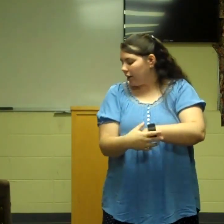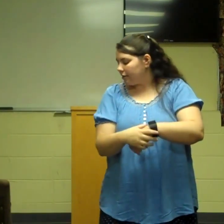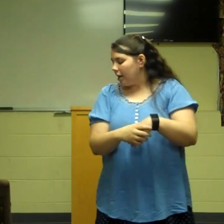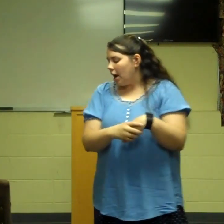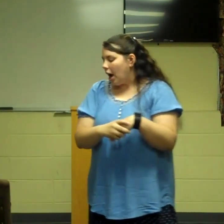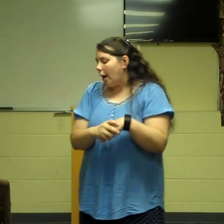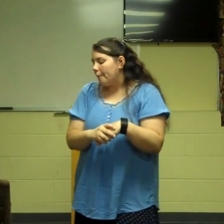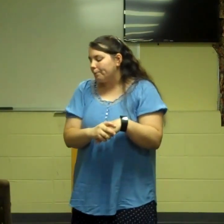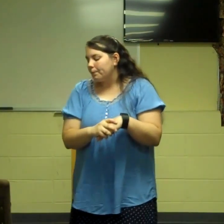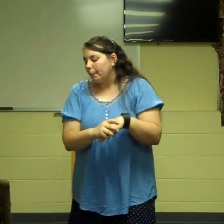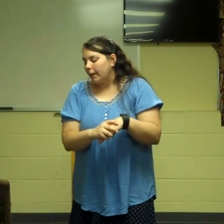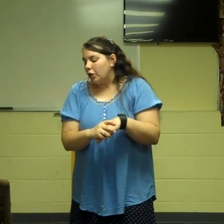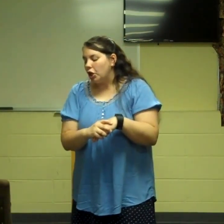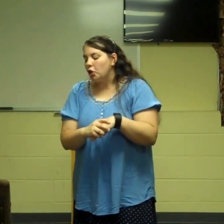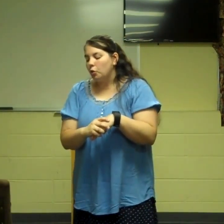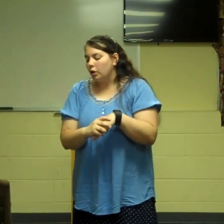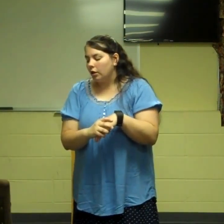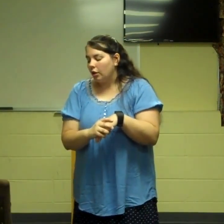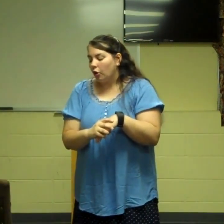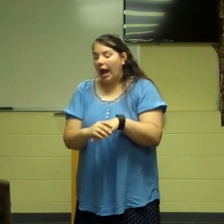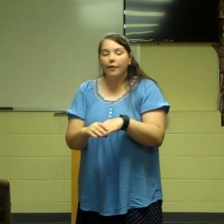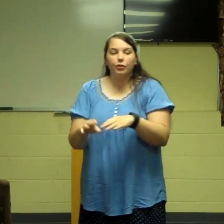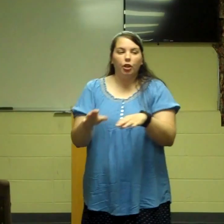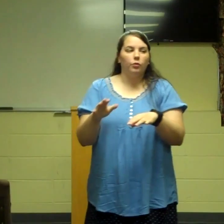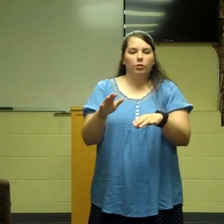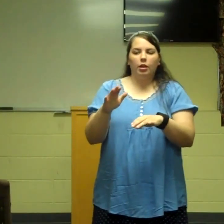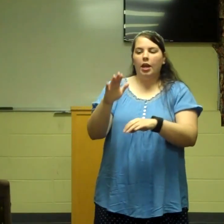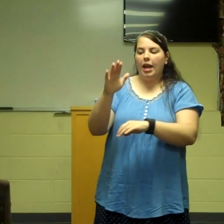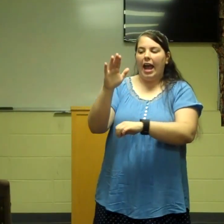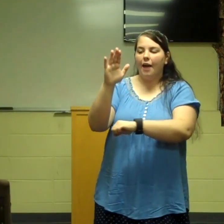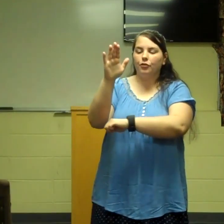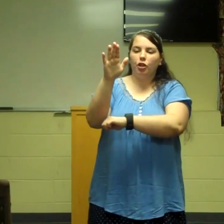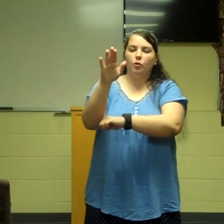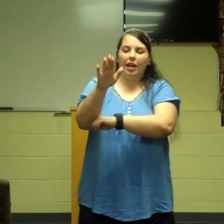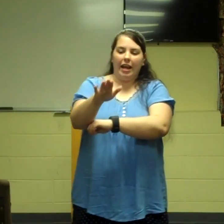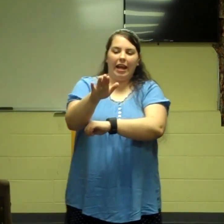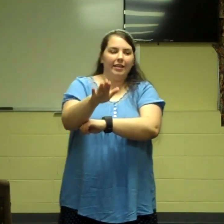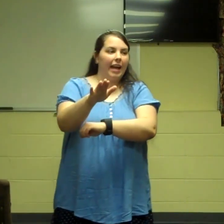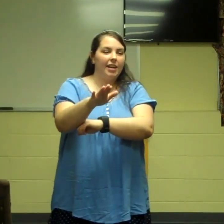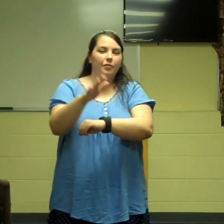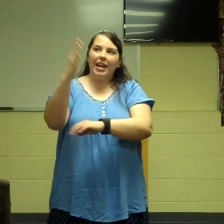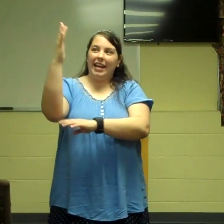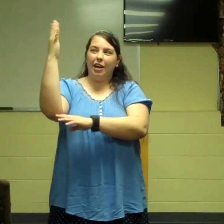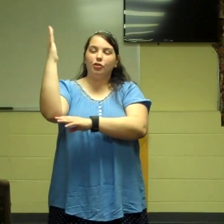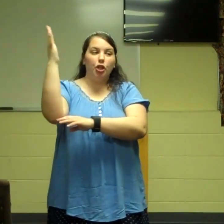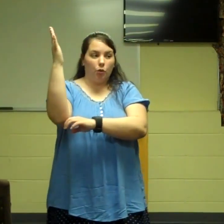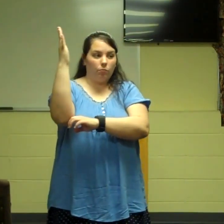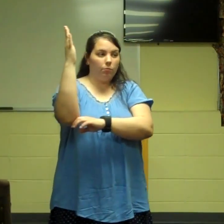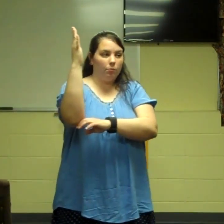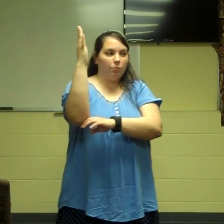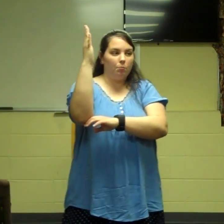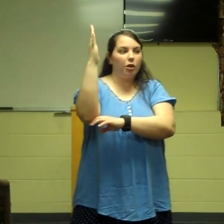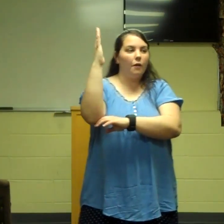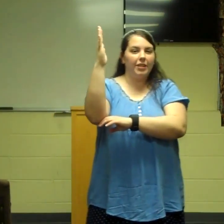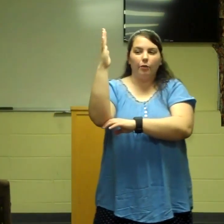it is. Noon, or afternoon. Afternoon is kind of, here's noon, middle of the day,